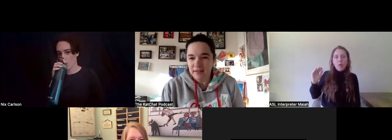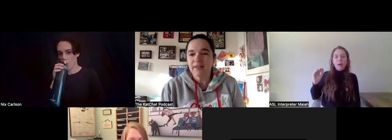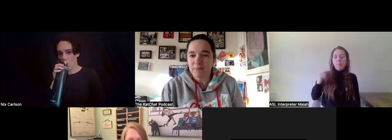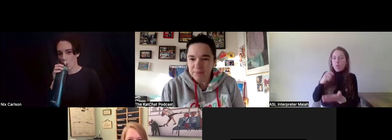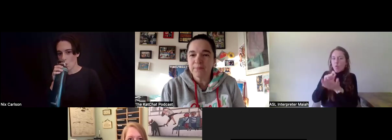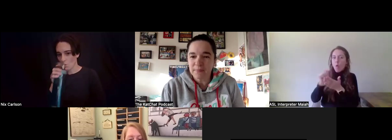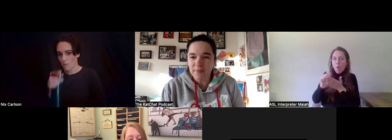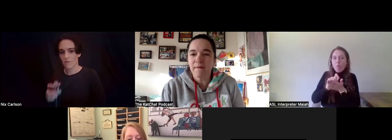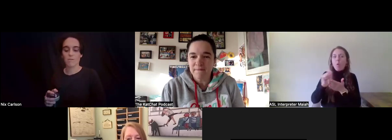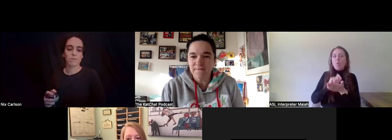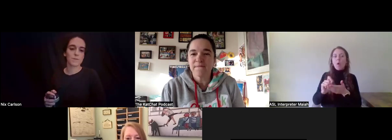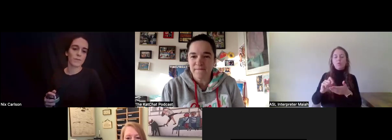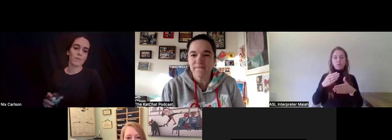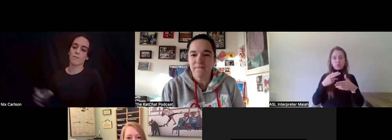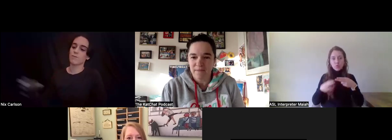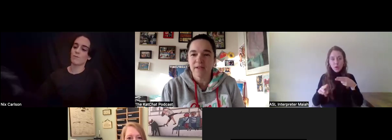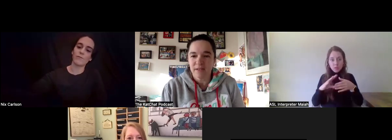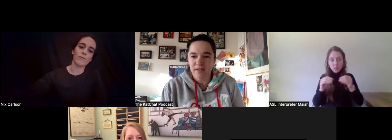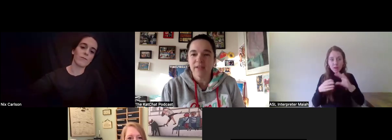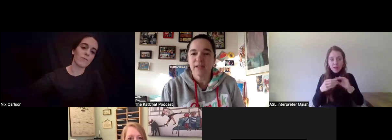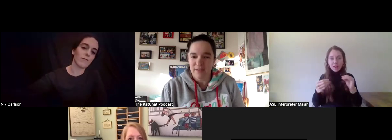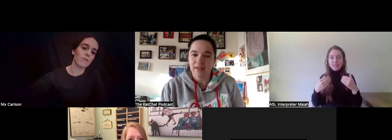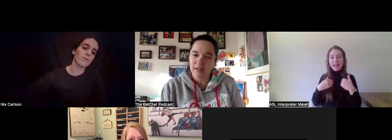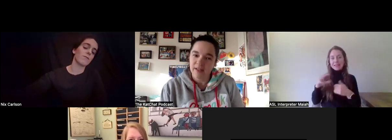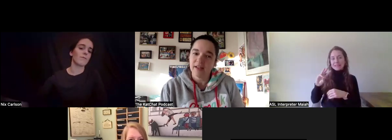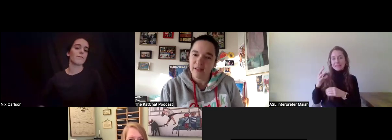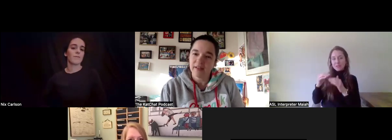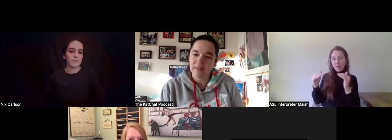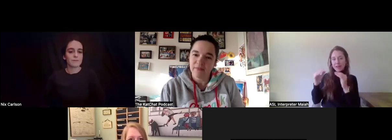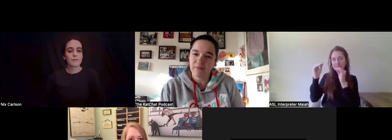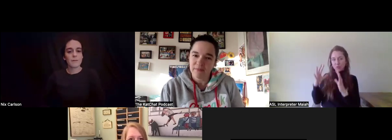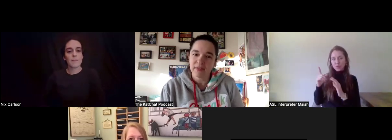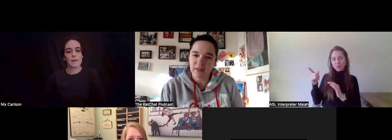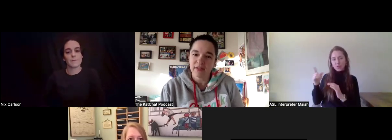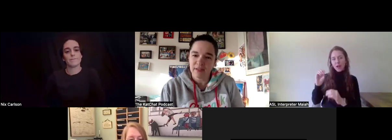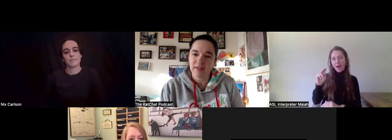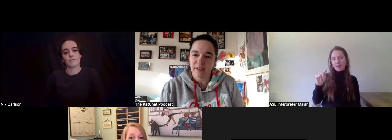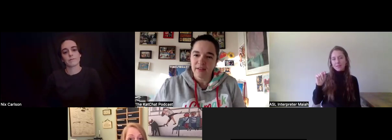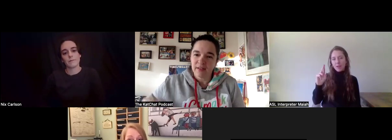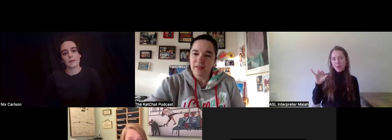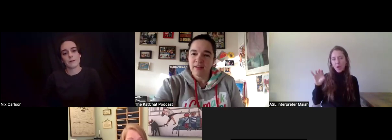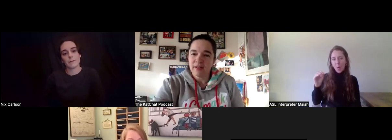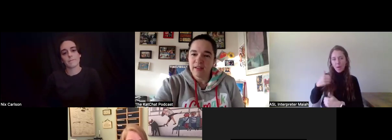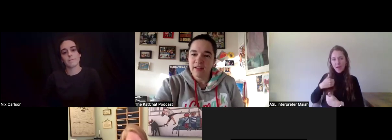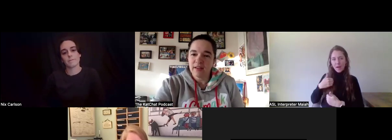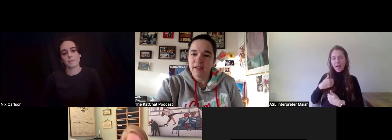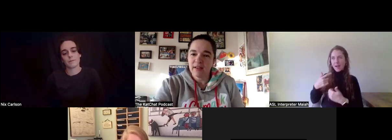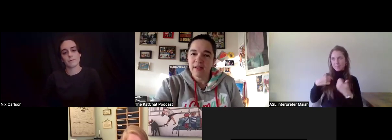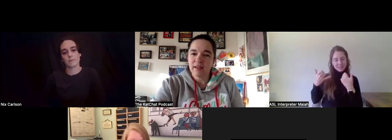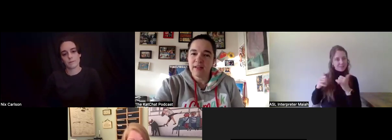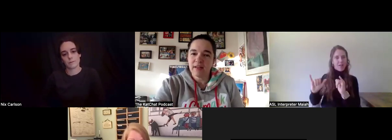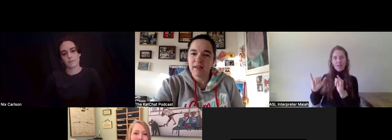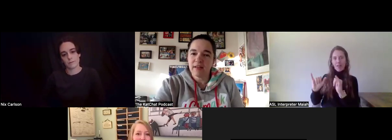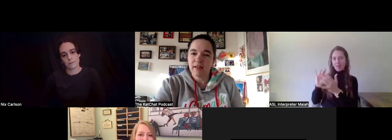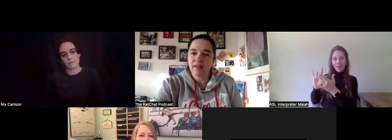short stories. I had a sixth grade teacher up there in Ontario who I still keep in touch with to this